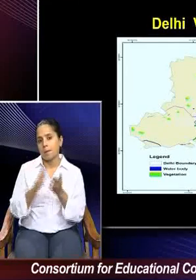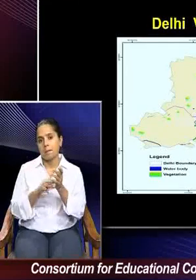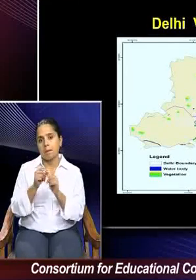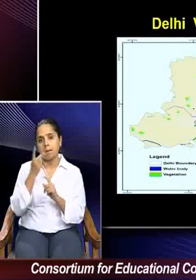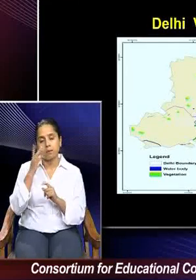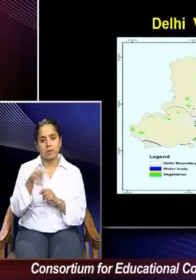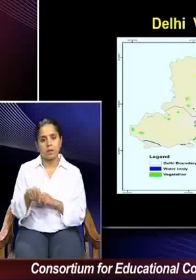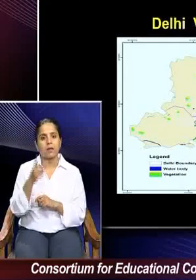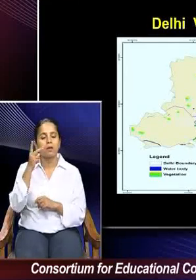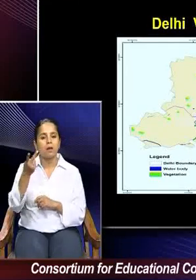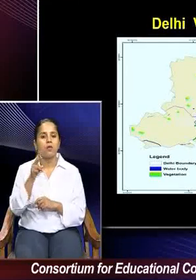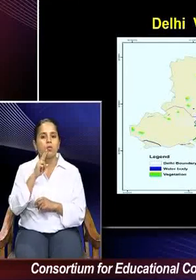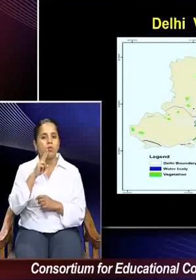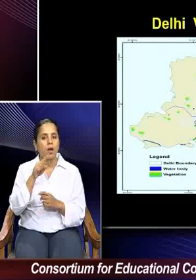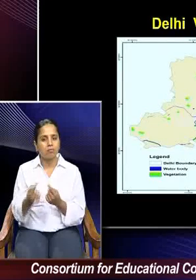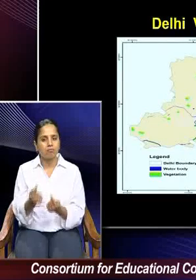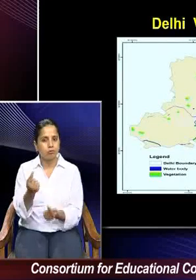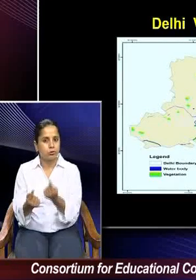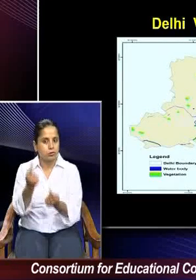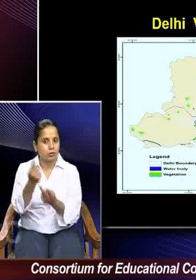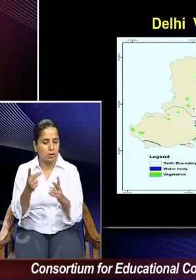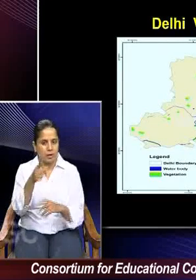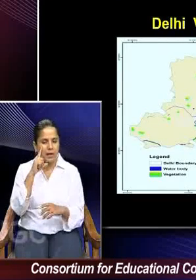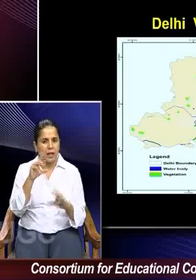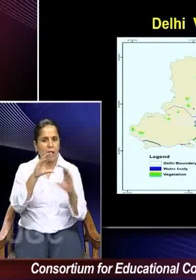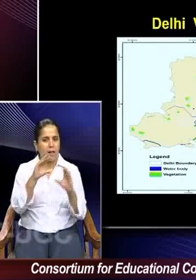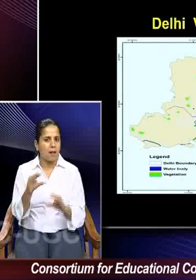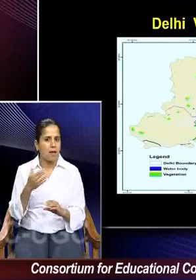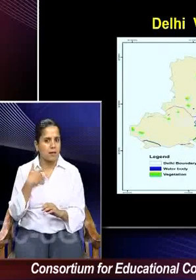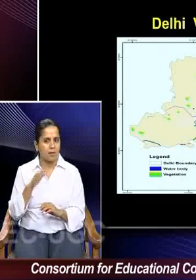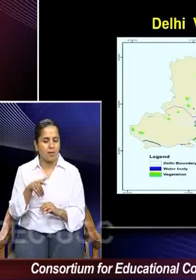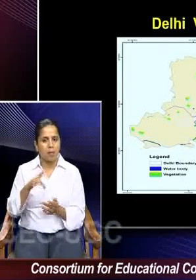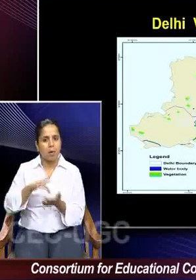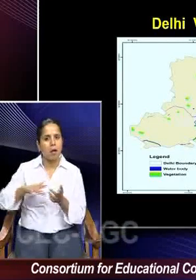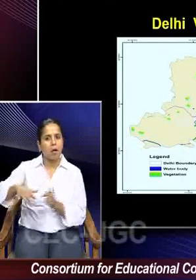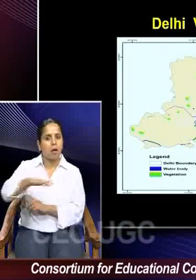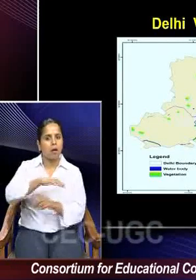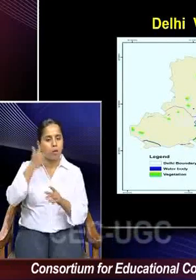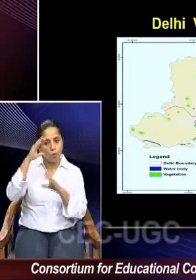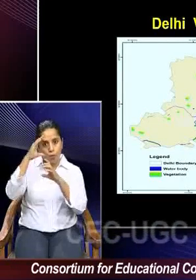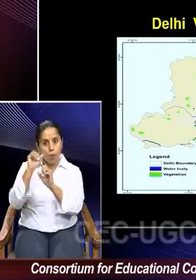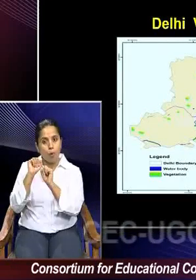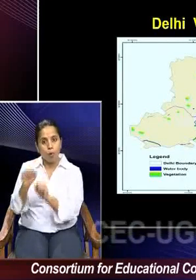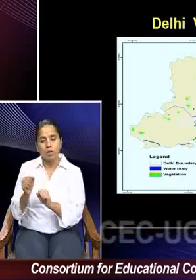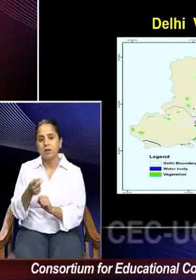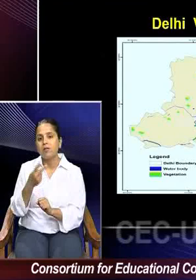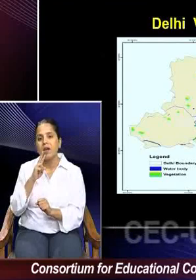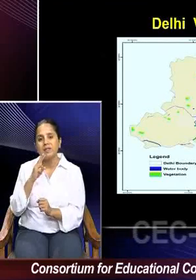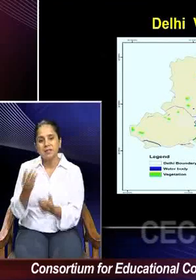is of vegetation, one can see that how less we have the areas which are dedicated to